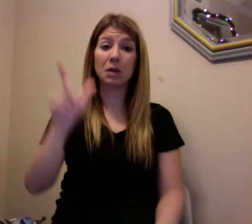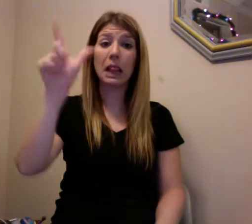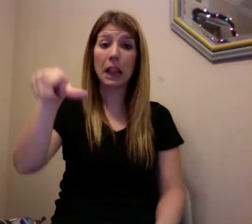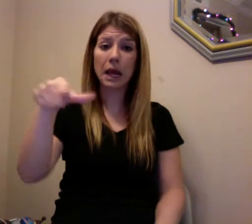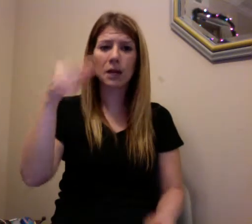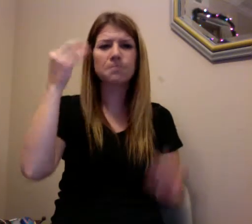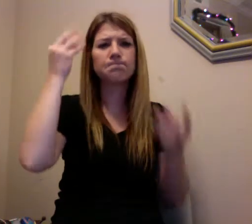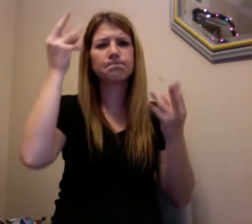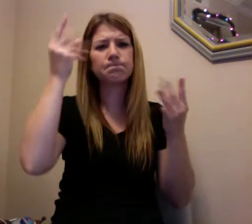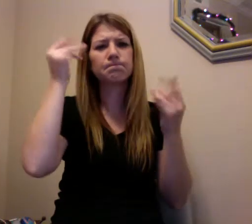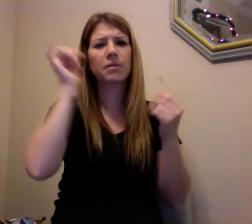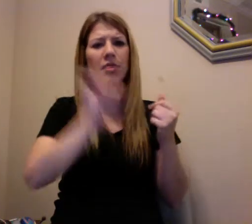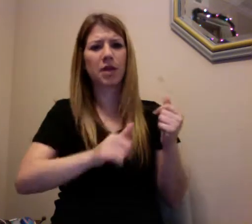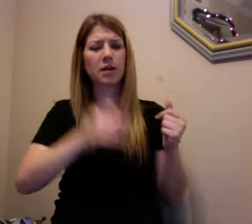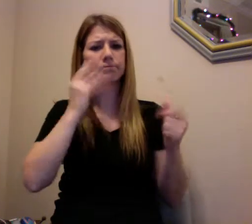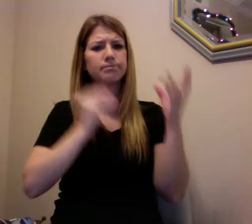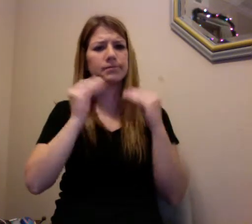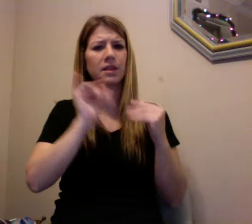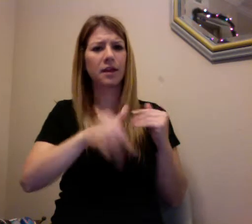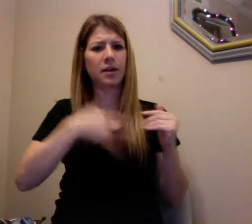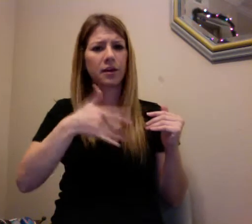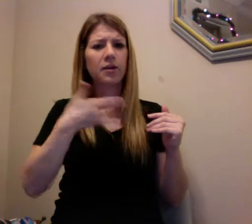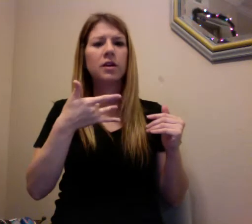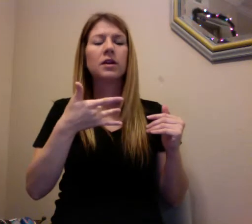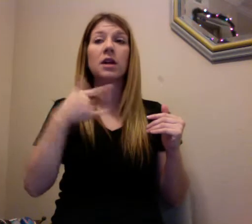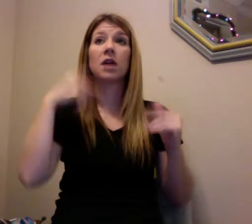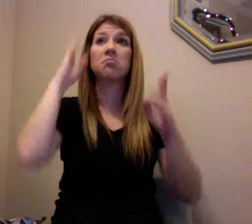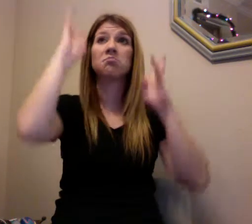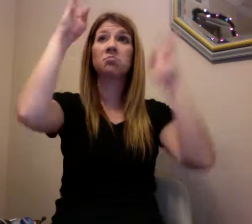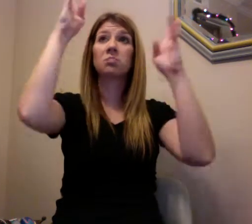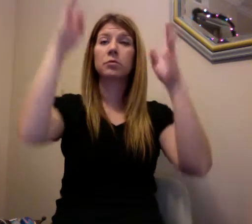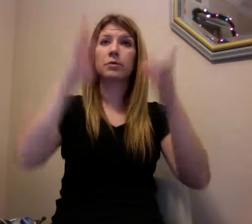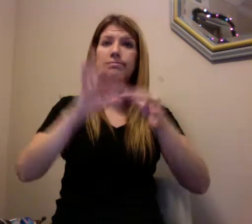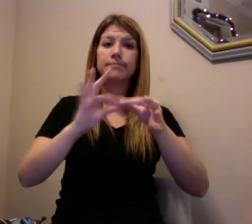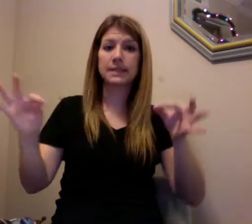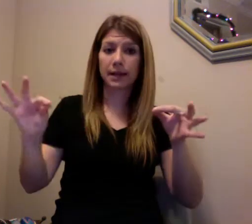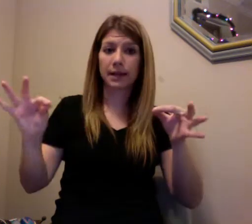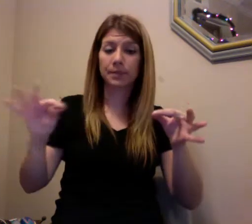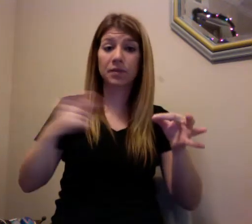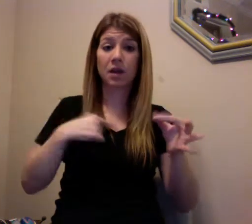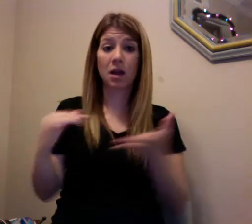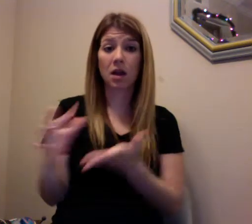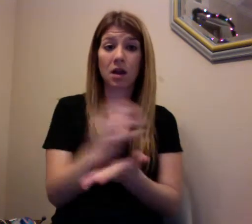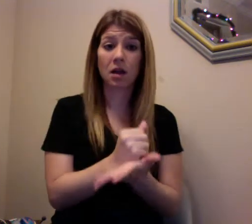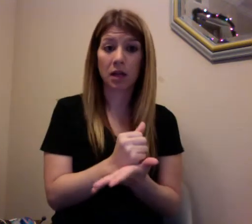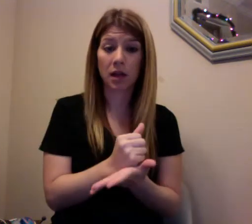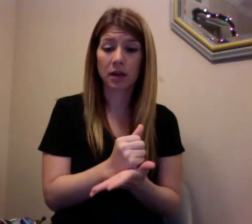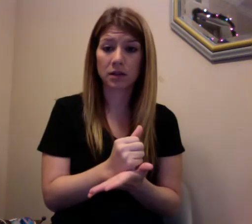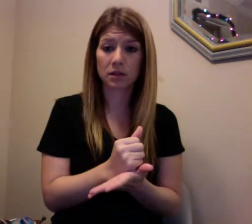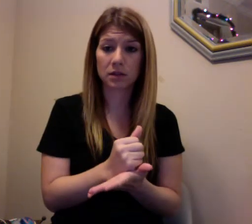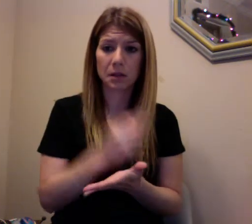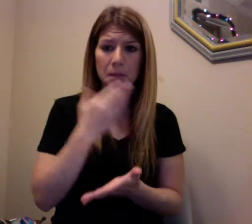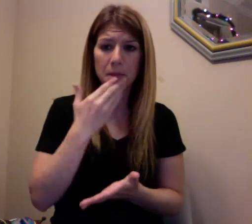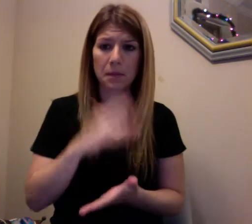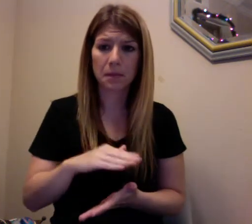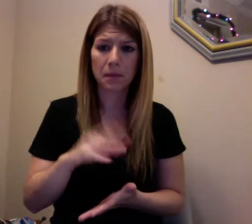I collect bad wines. Because if the wine is ready and the person is there I'm opening it. I no longer want to postpone